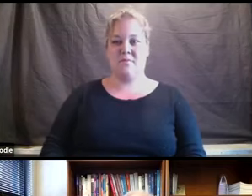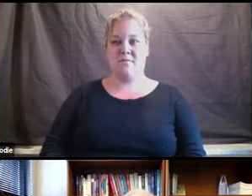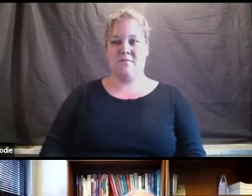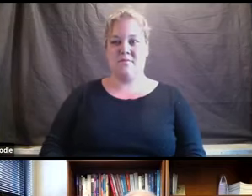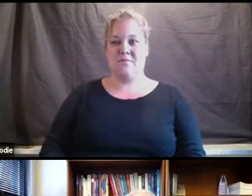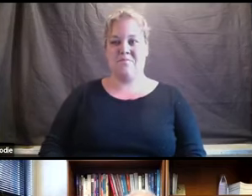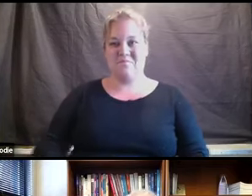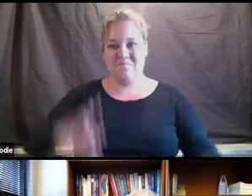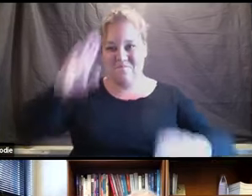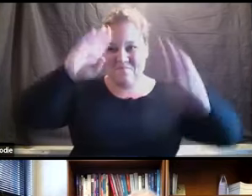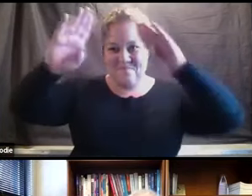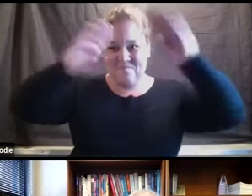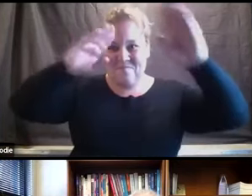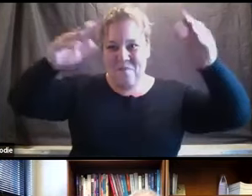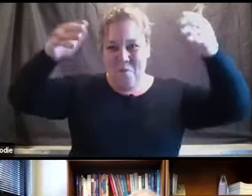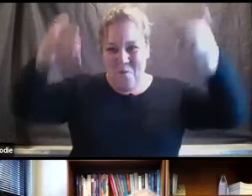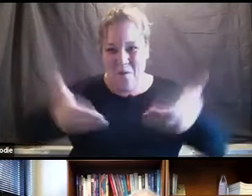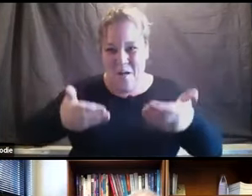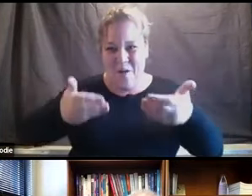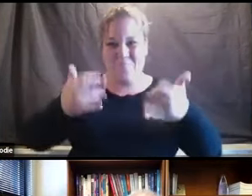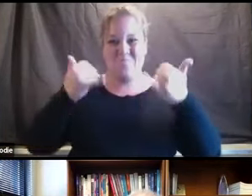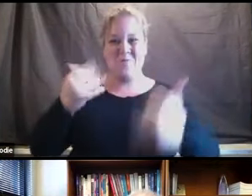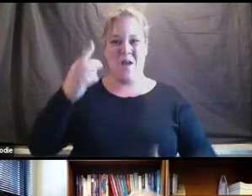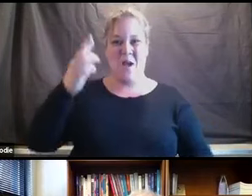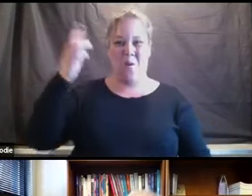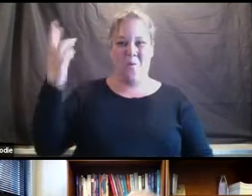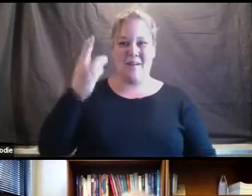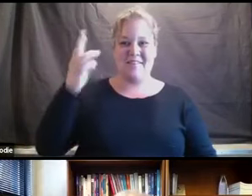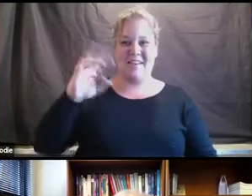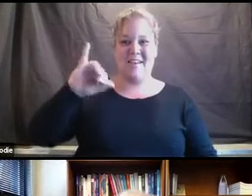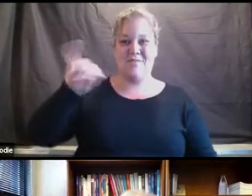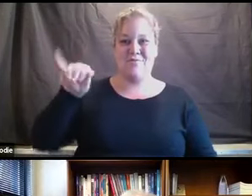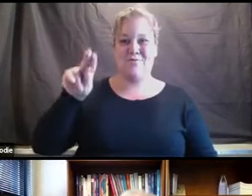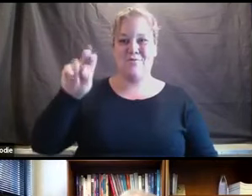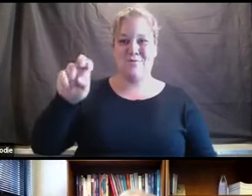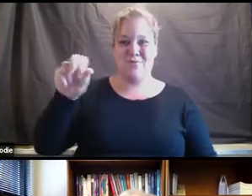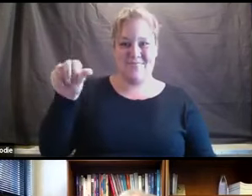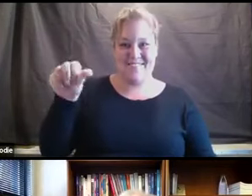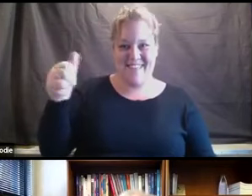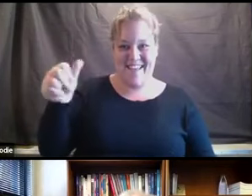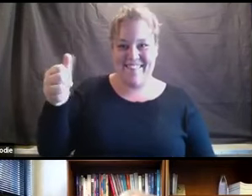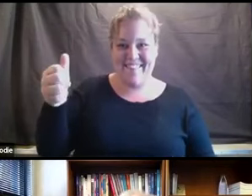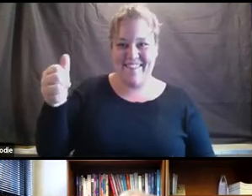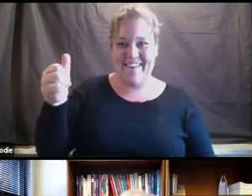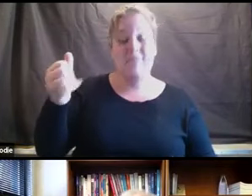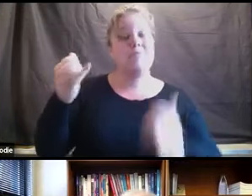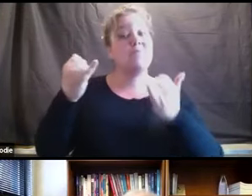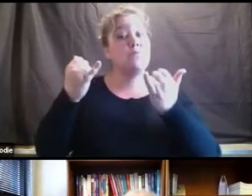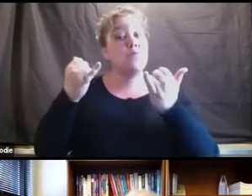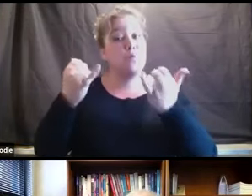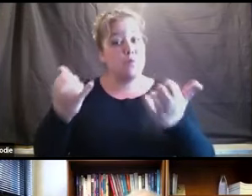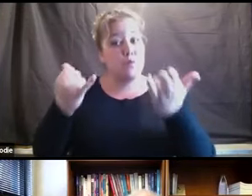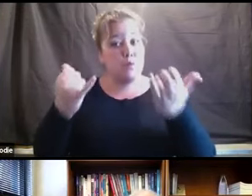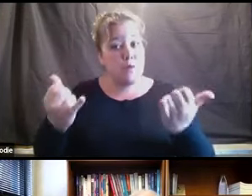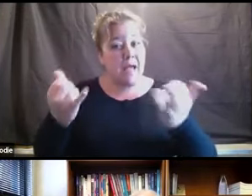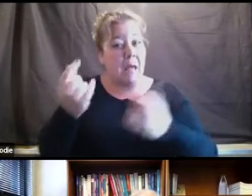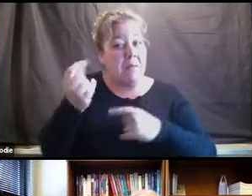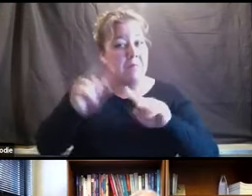Welcome everyone. Happy Wednesday, June 10th. Today we're going to do a little bit of a